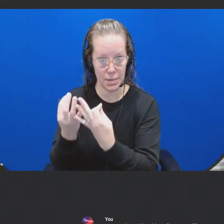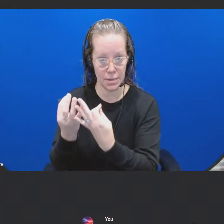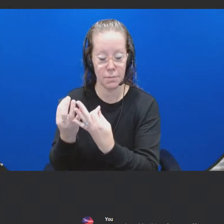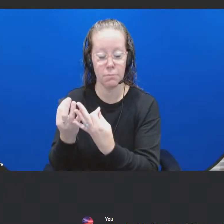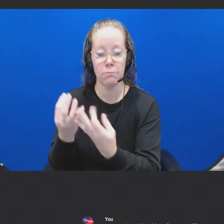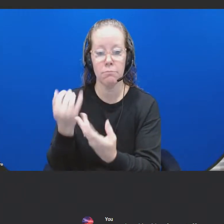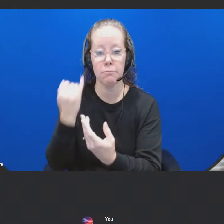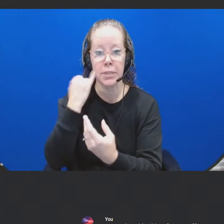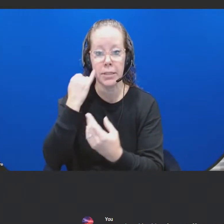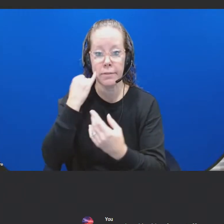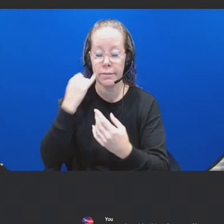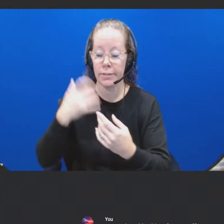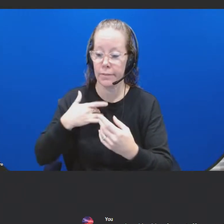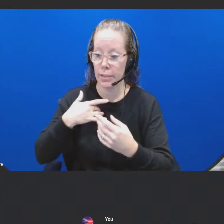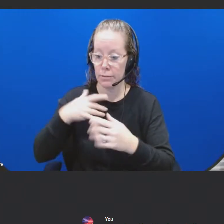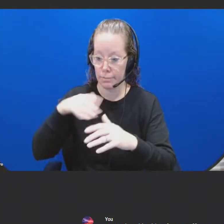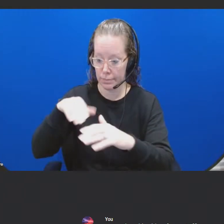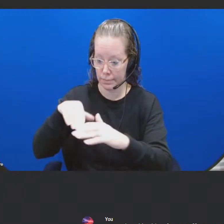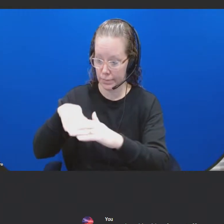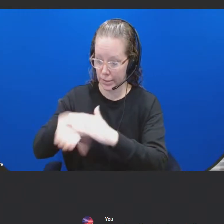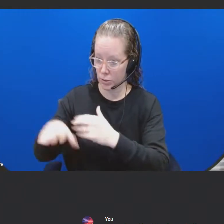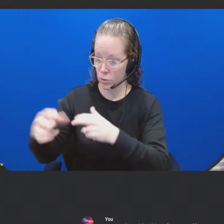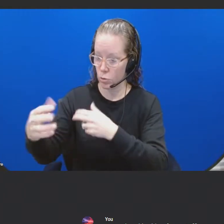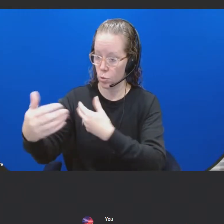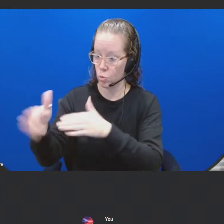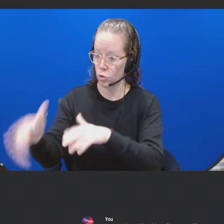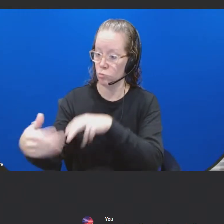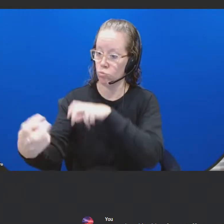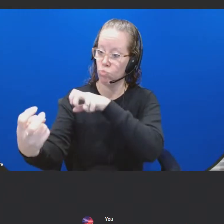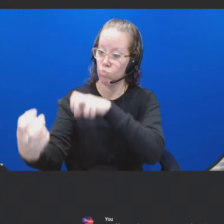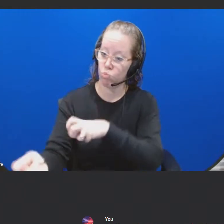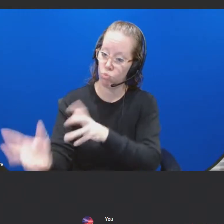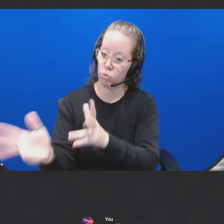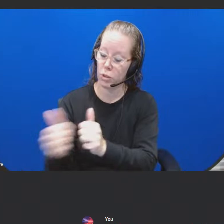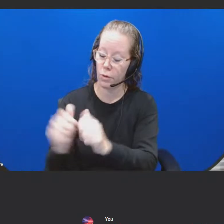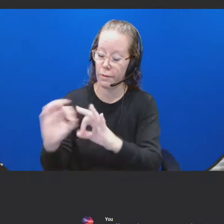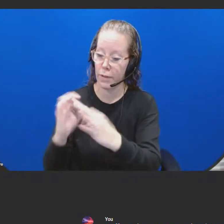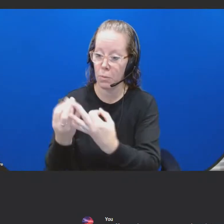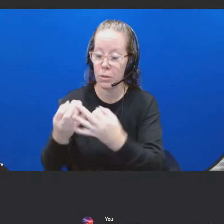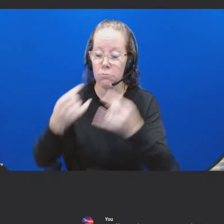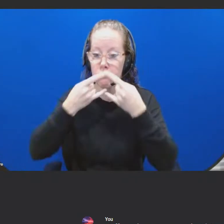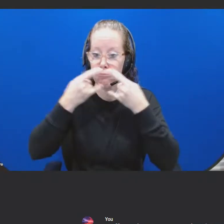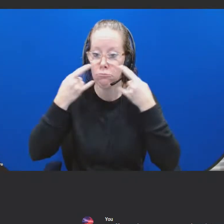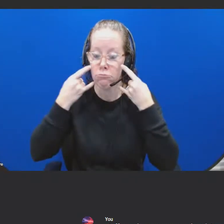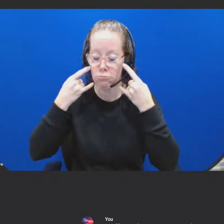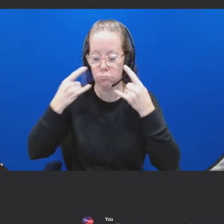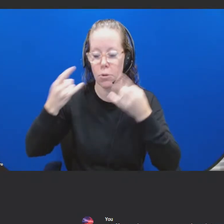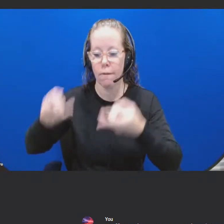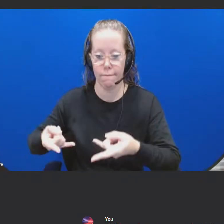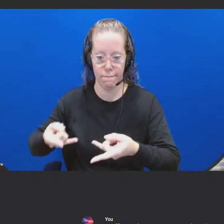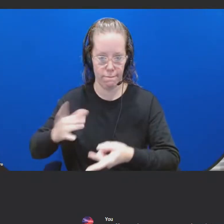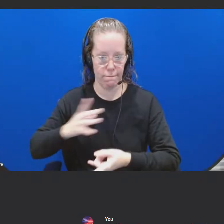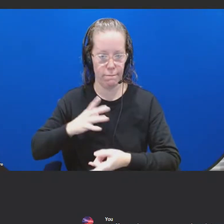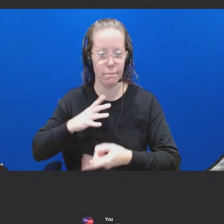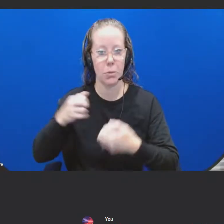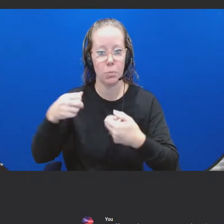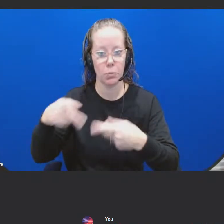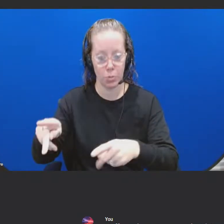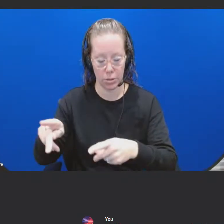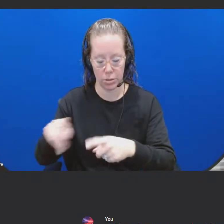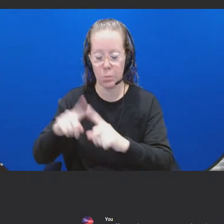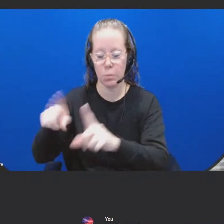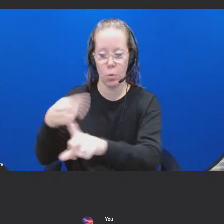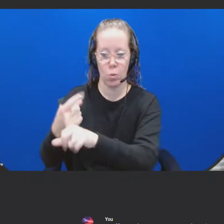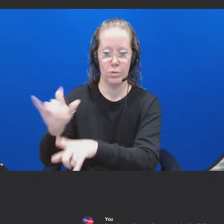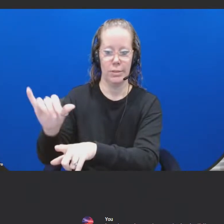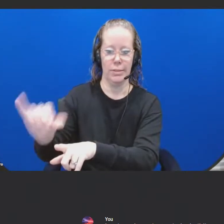mask off in the room, they are allowed to do so, or they could eat with a family member, but it would need to be in the room. So